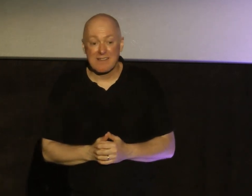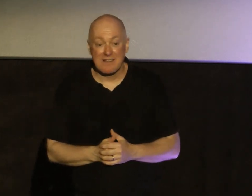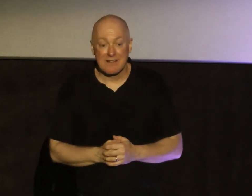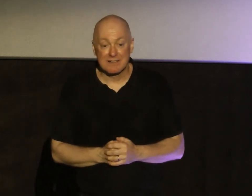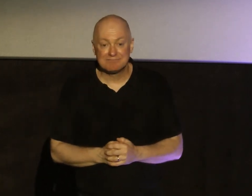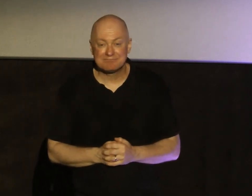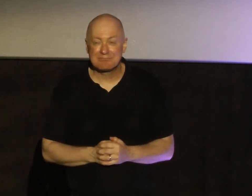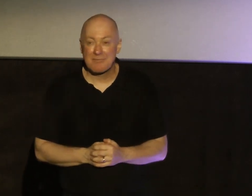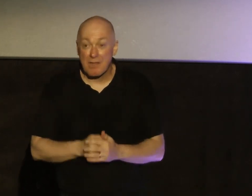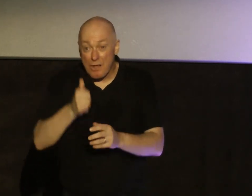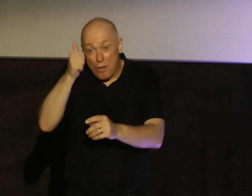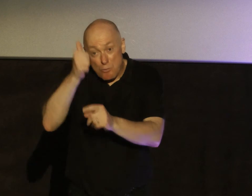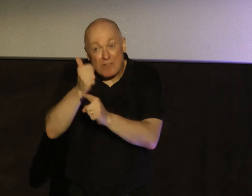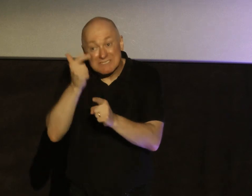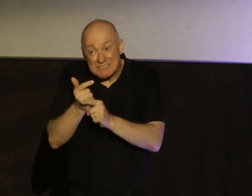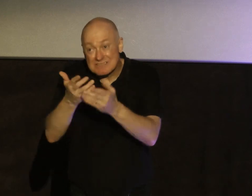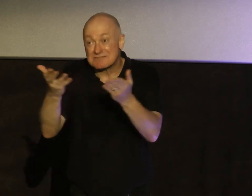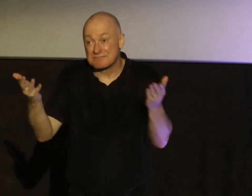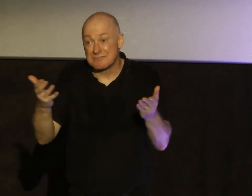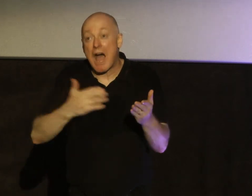Loved ones, I believe there's hope for our